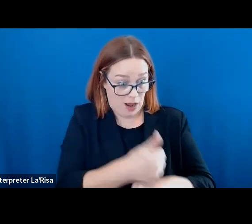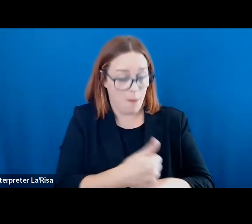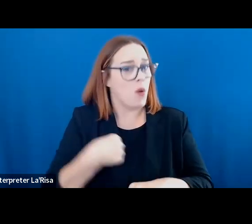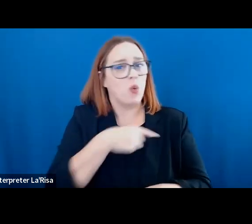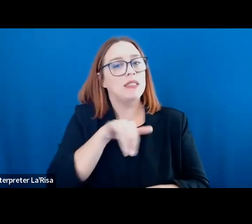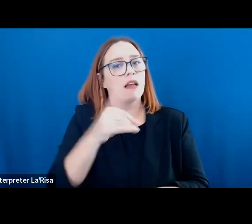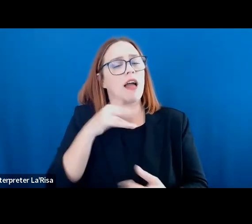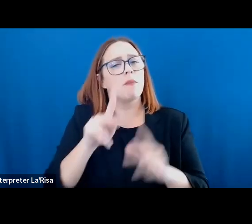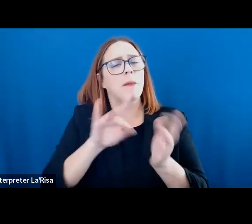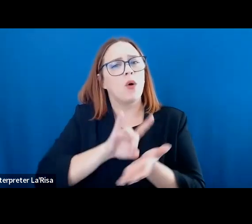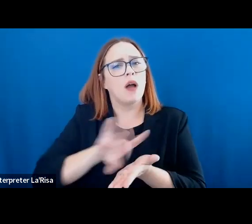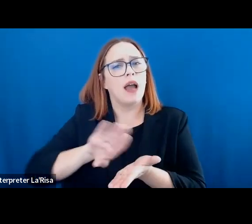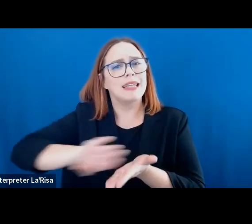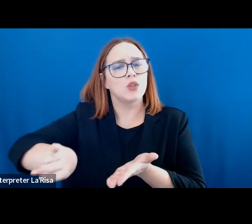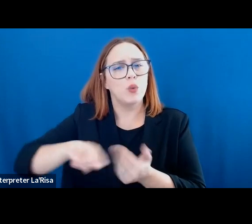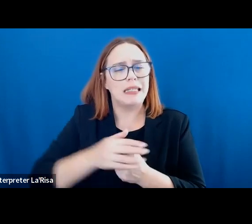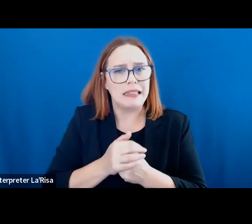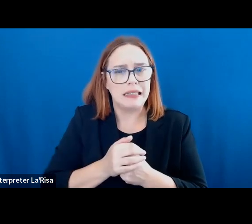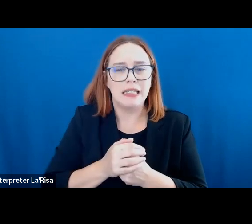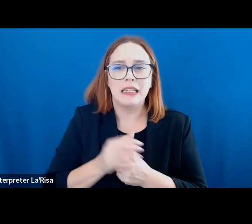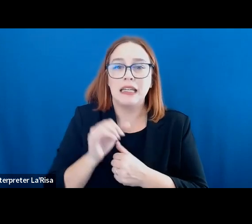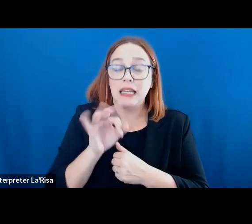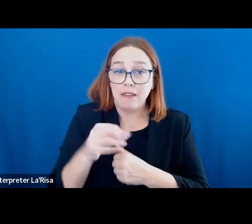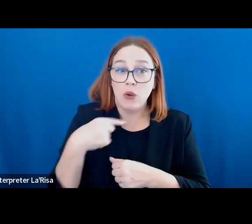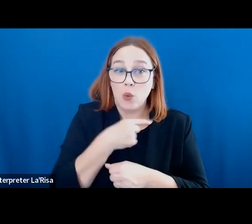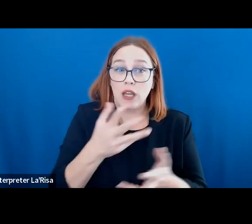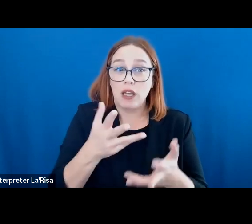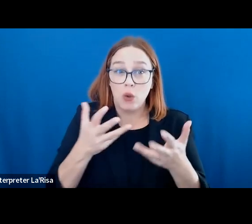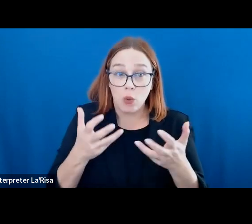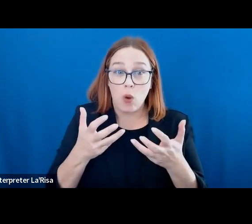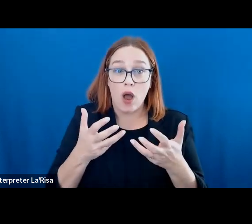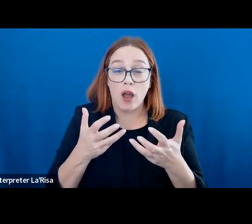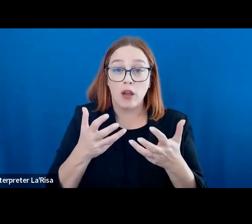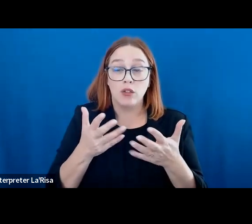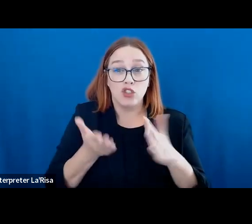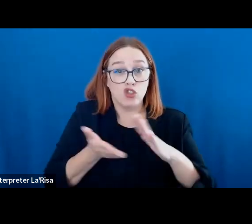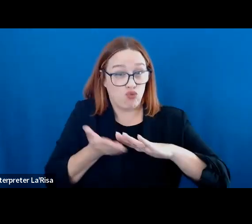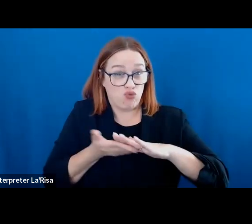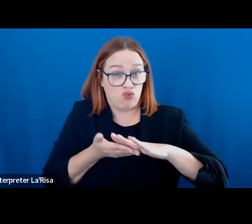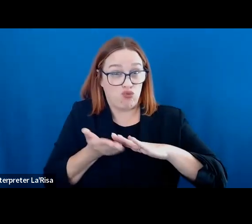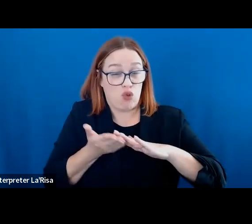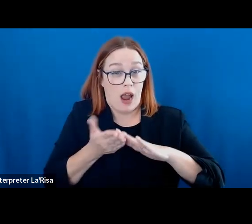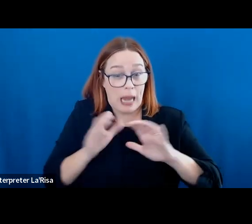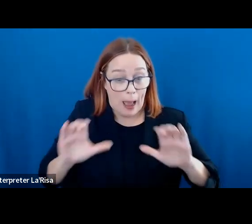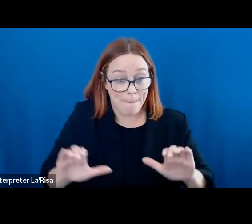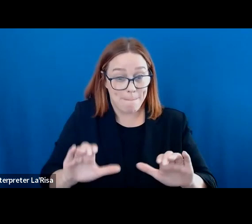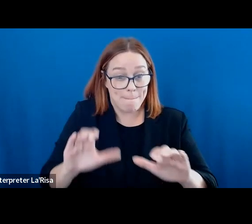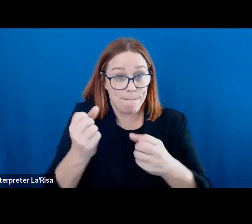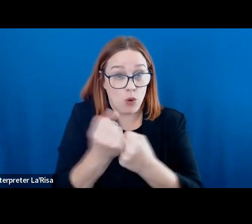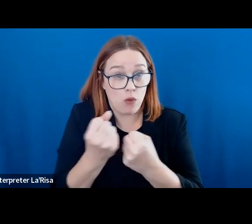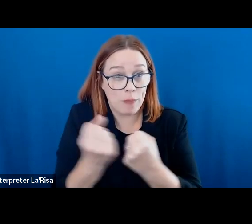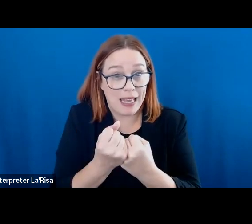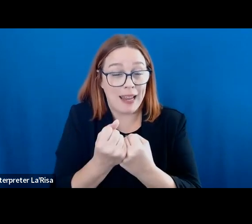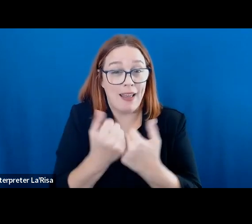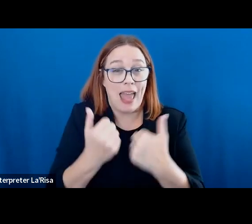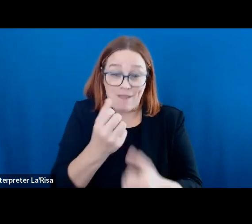run a movement that is, that has everybody, and especially one that emphasizes